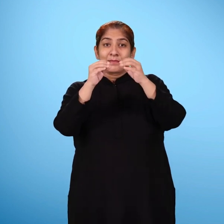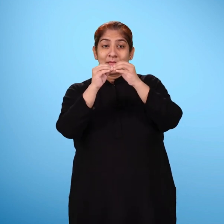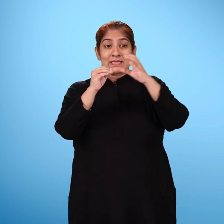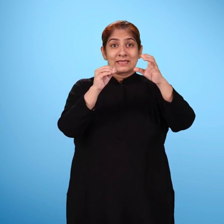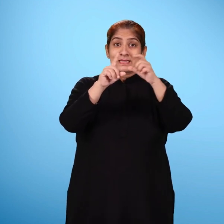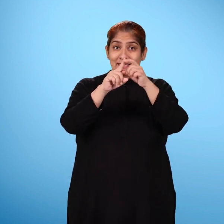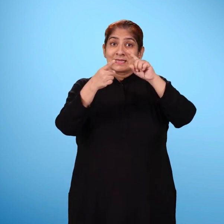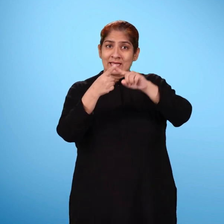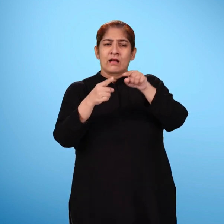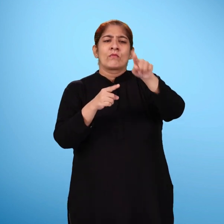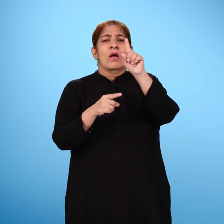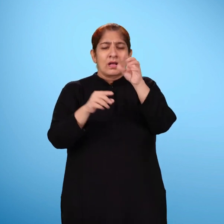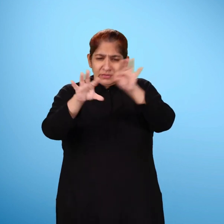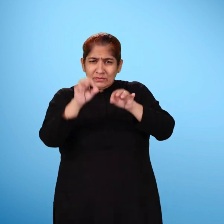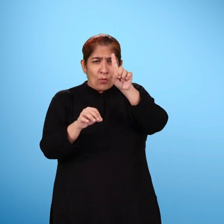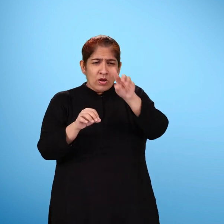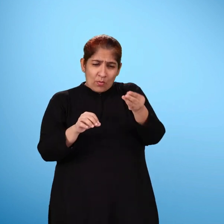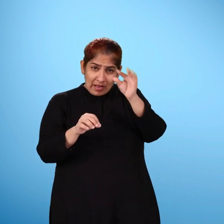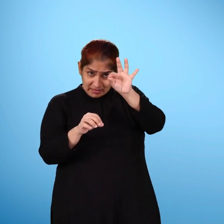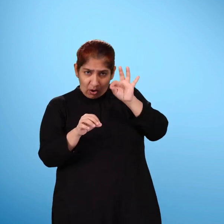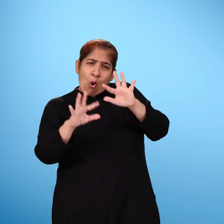Select one or more options.